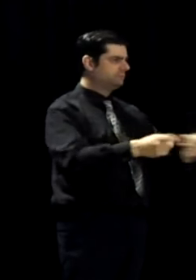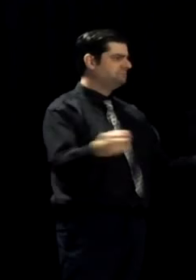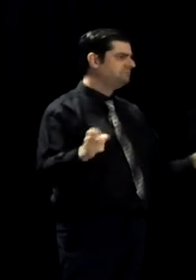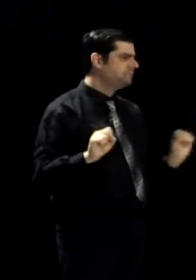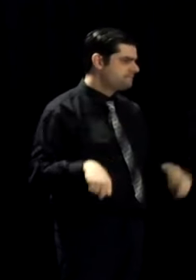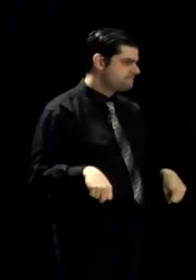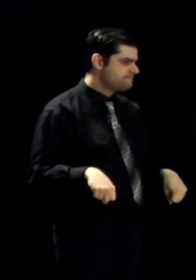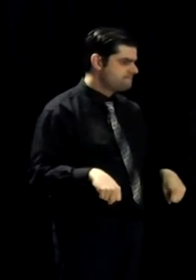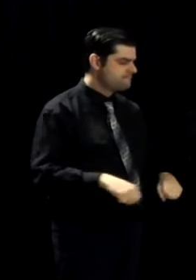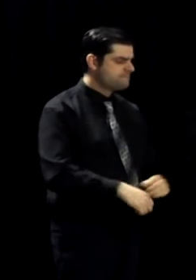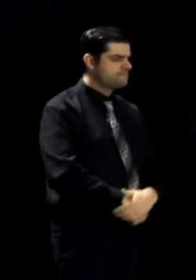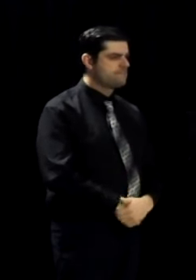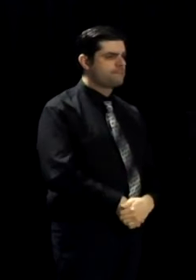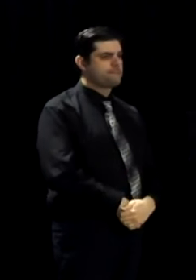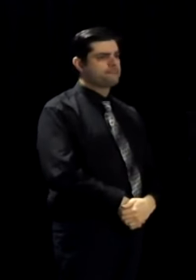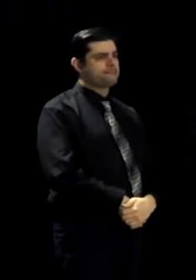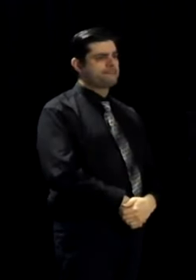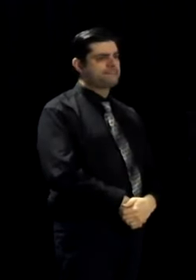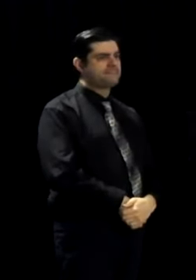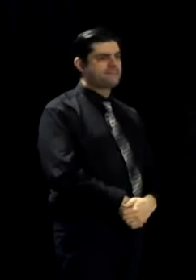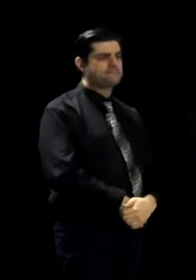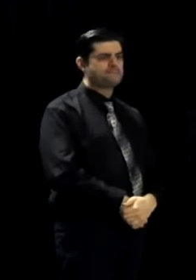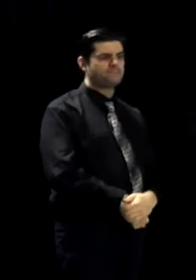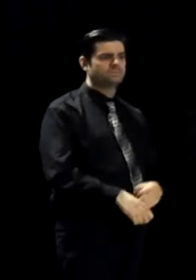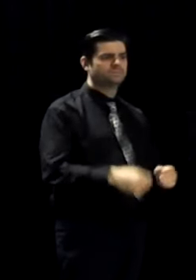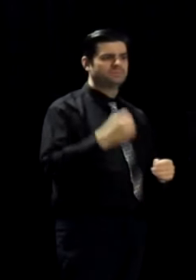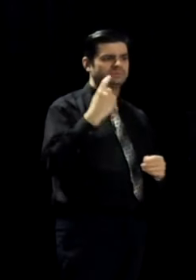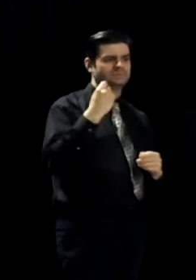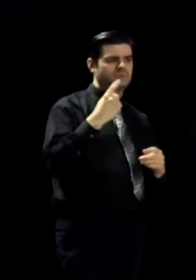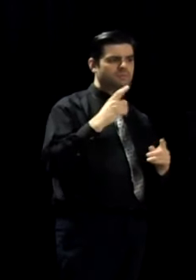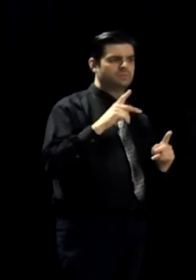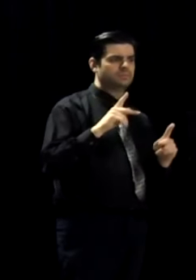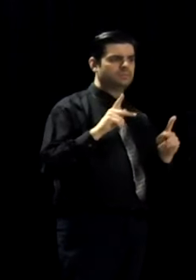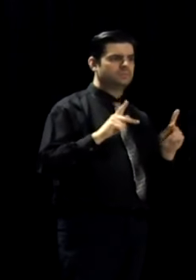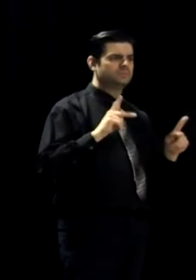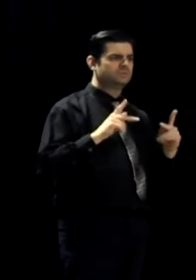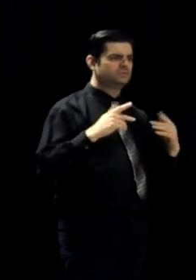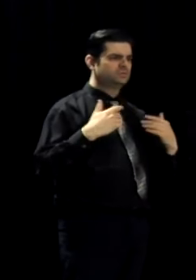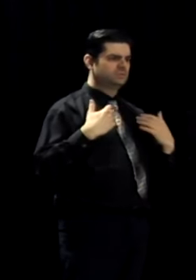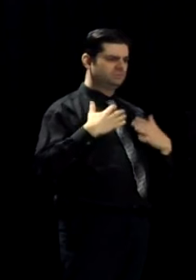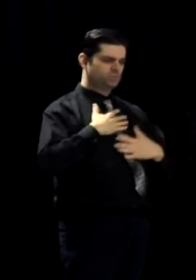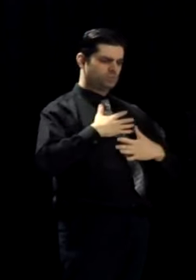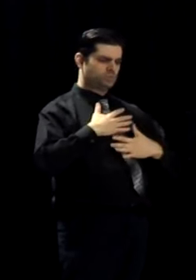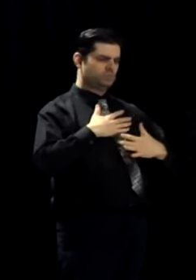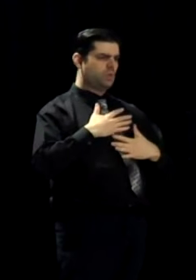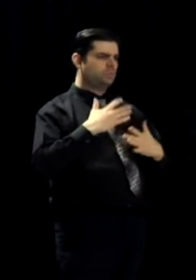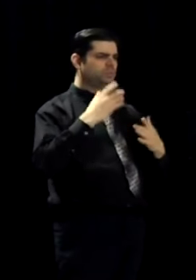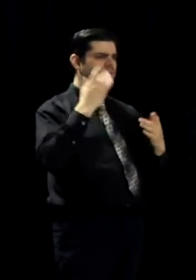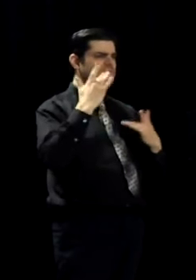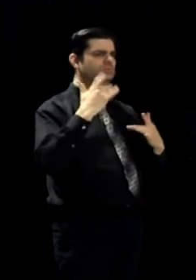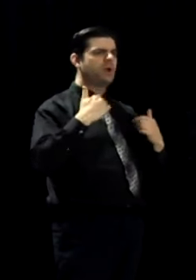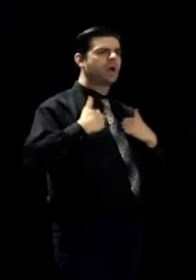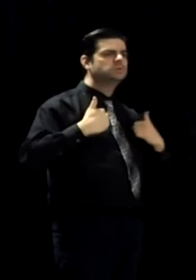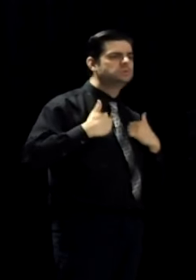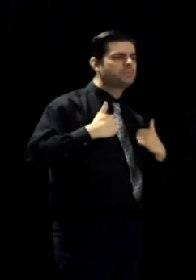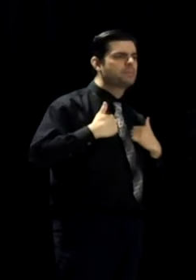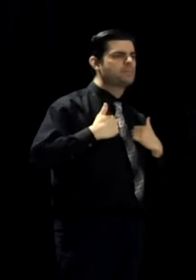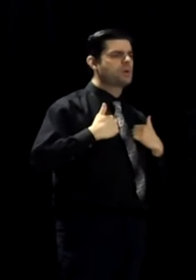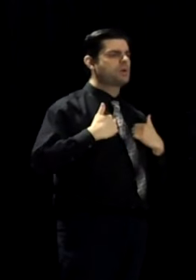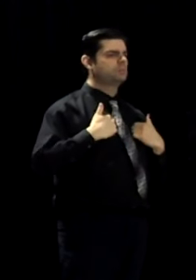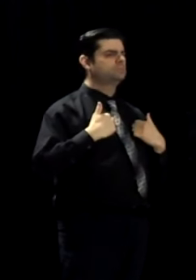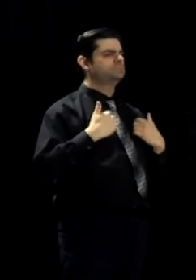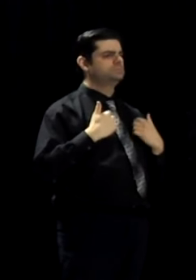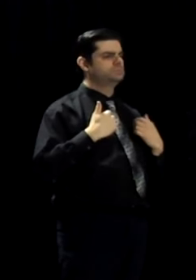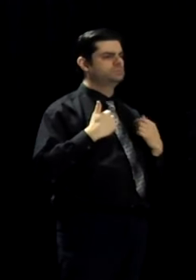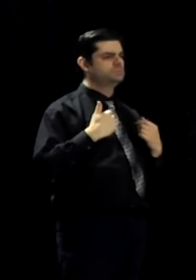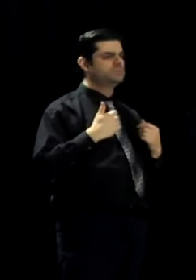is yourself. Certainly when we understand people with respiratory illness, asthma and whatnot, having these on is